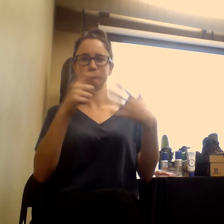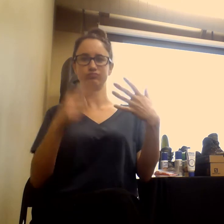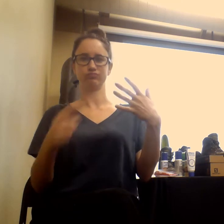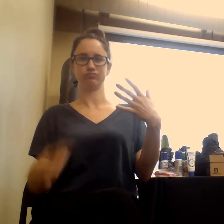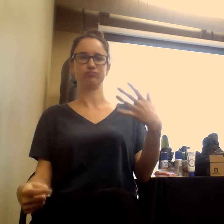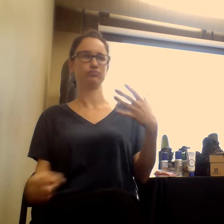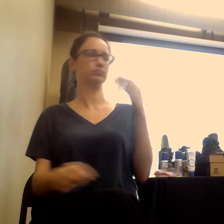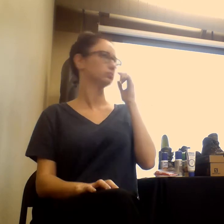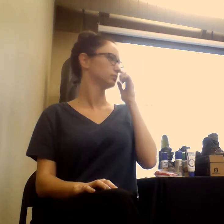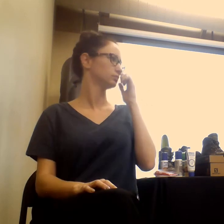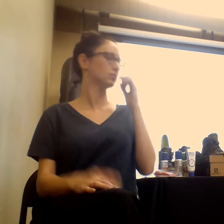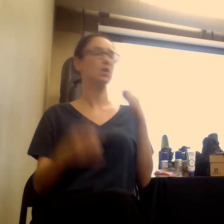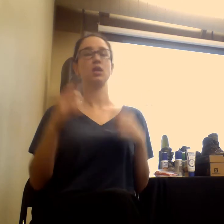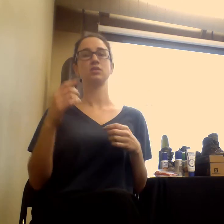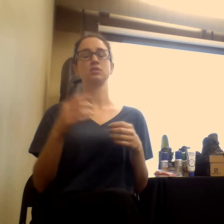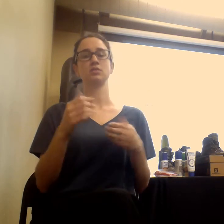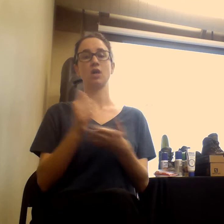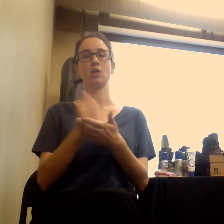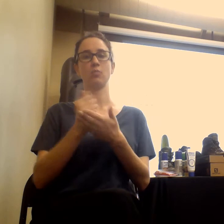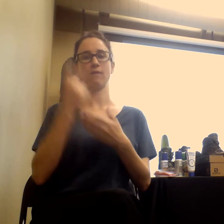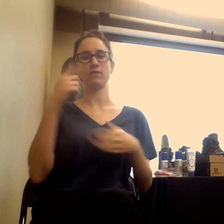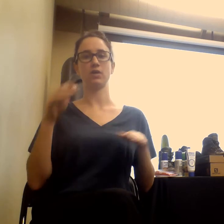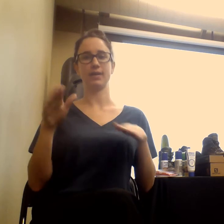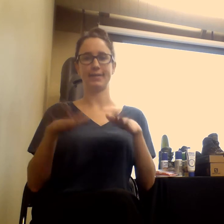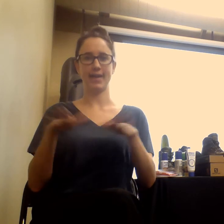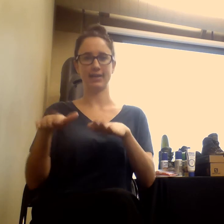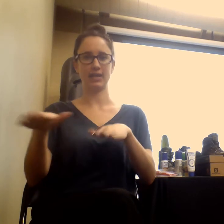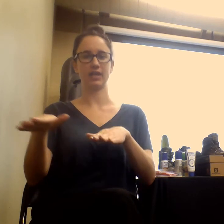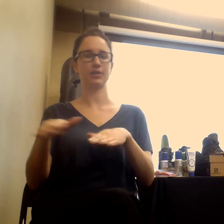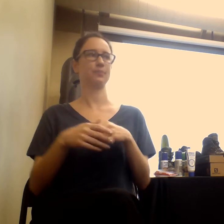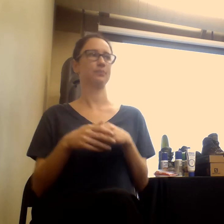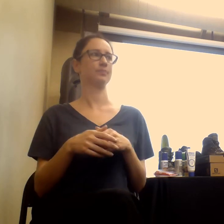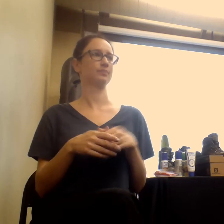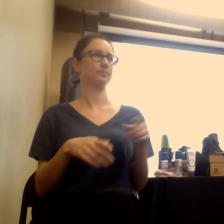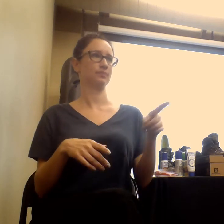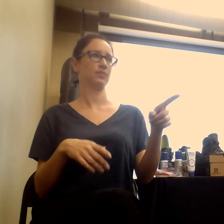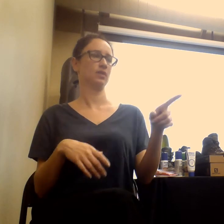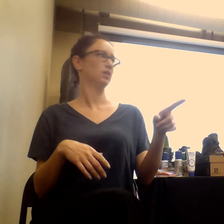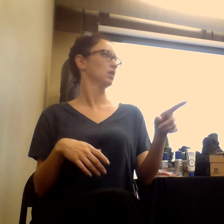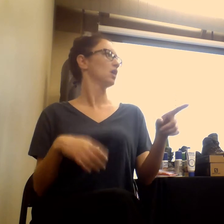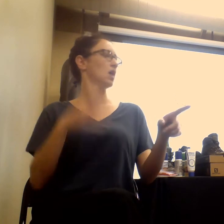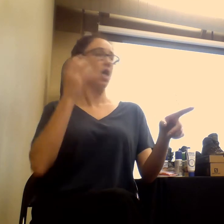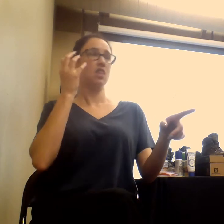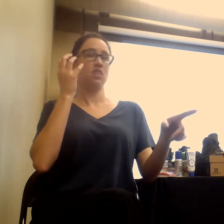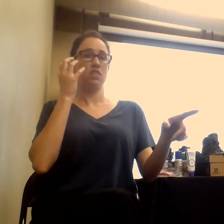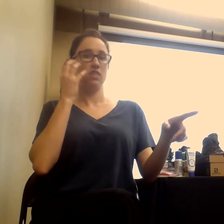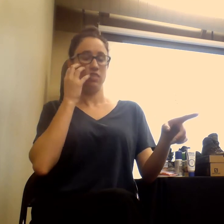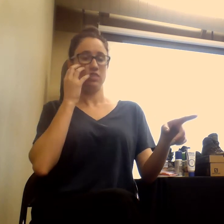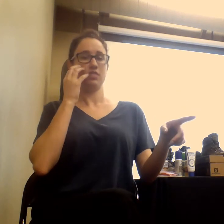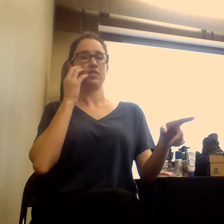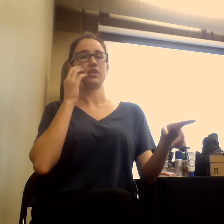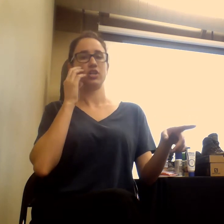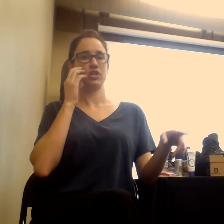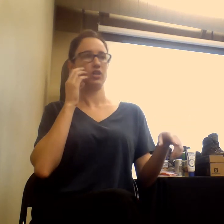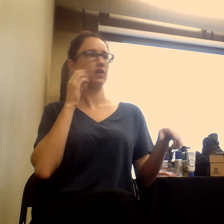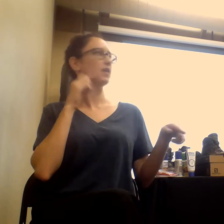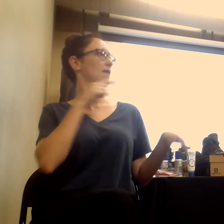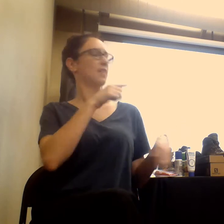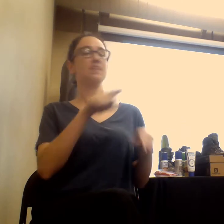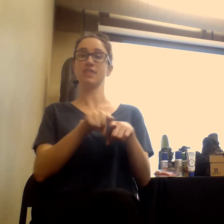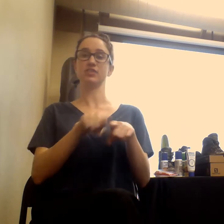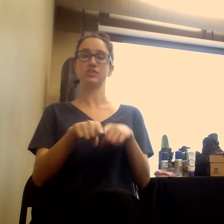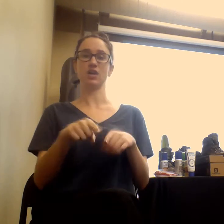is a thicker Smart Wool Hike sock. It is a lot taller.